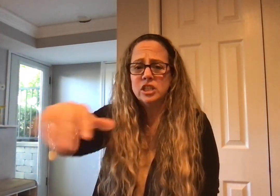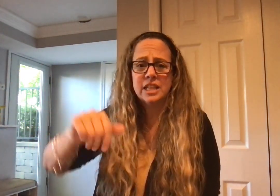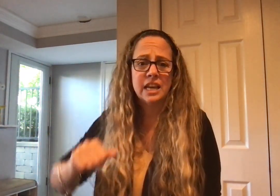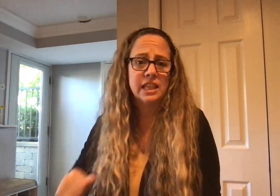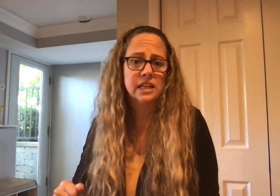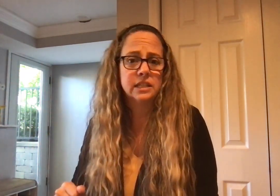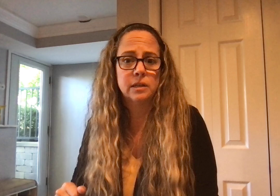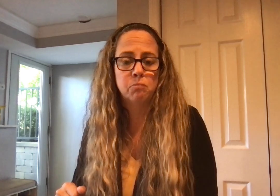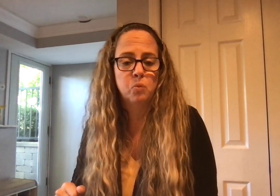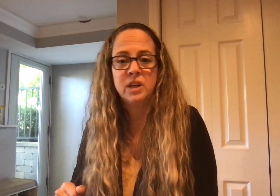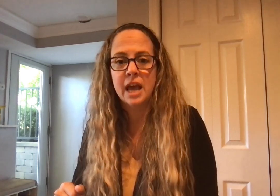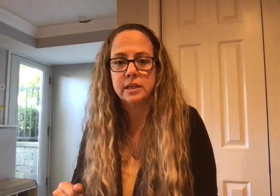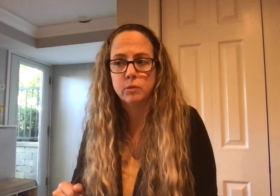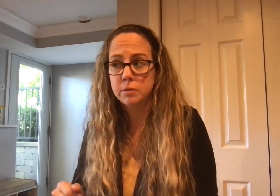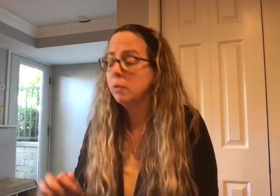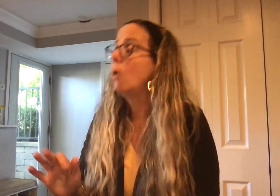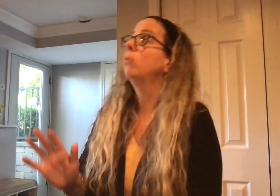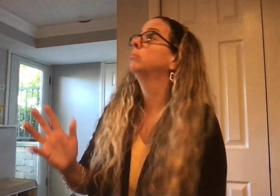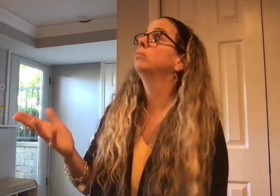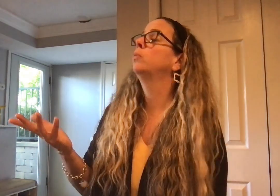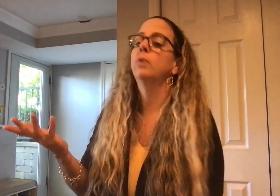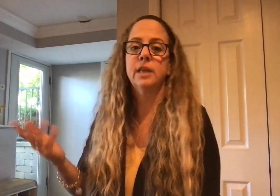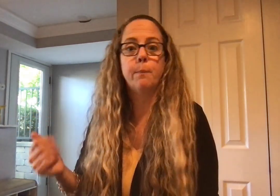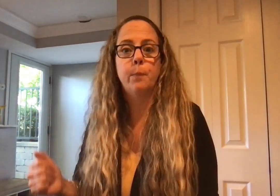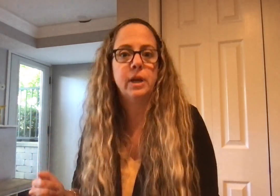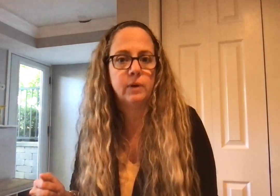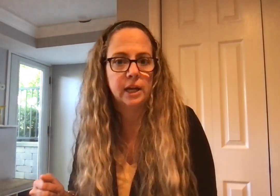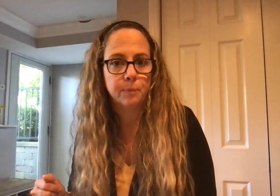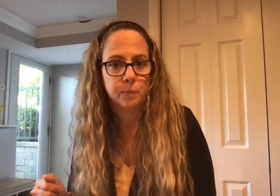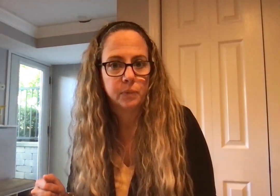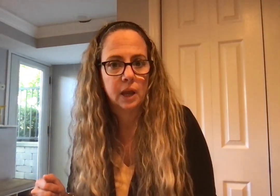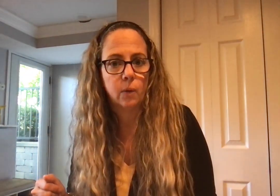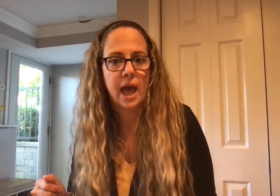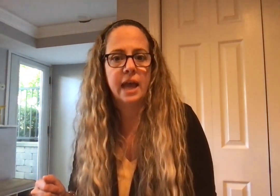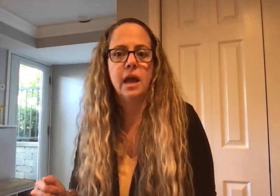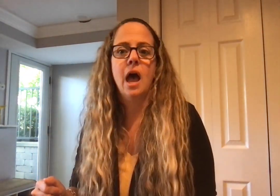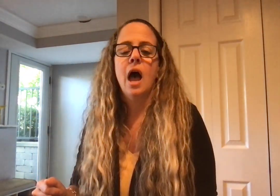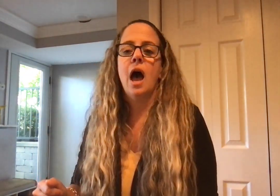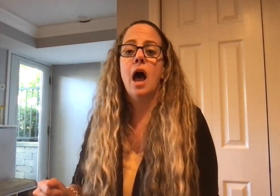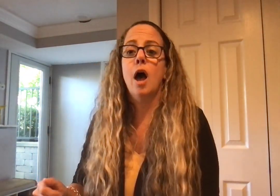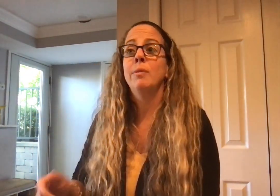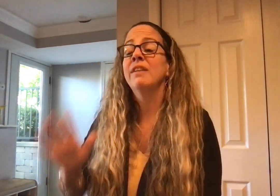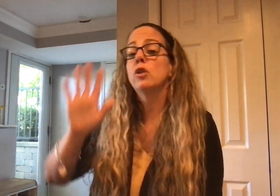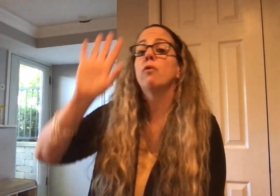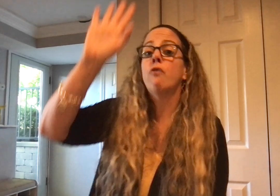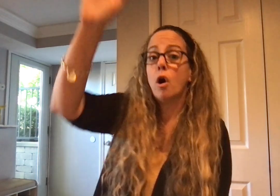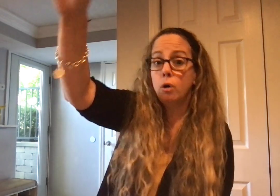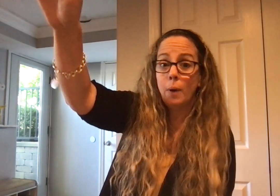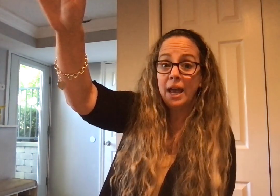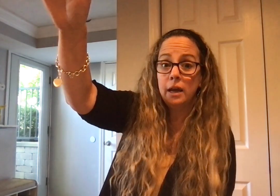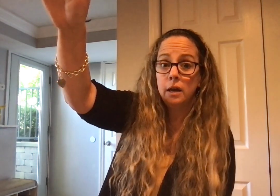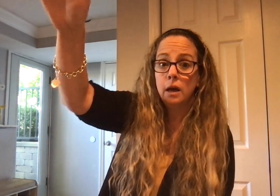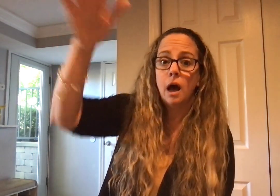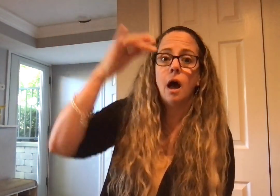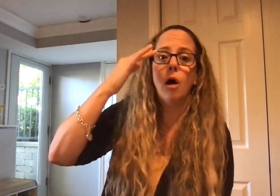like this would get someone's, oh, what's up? What do you need? Okay. If they're far